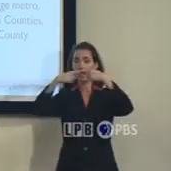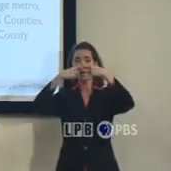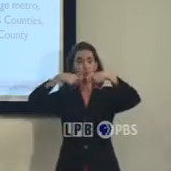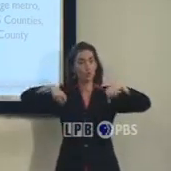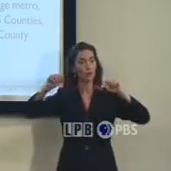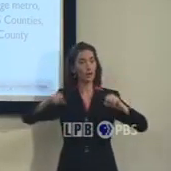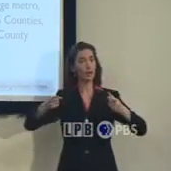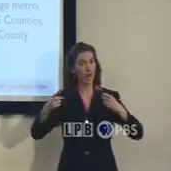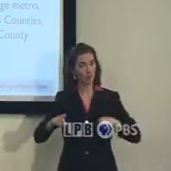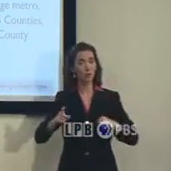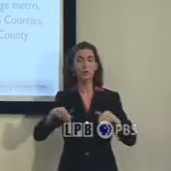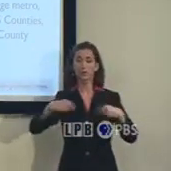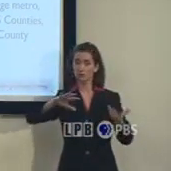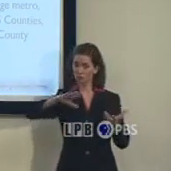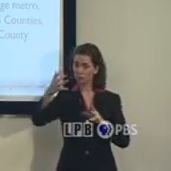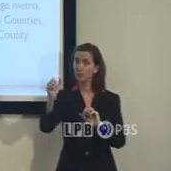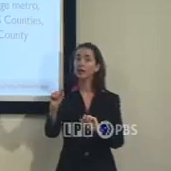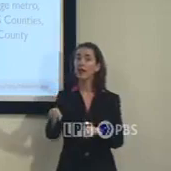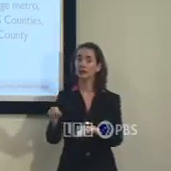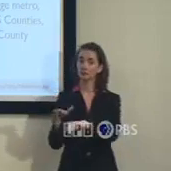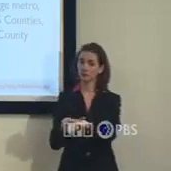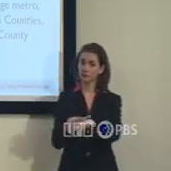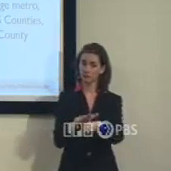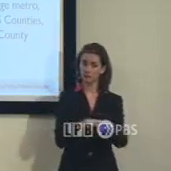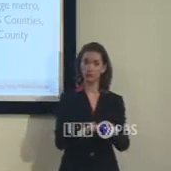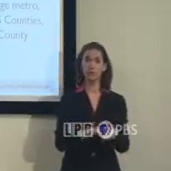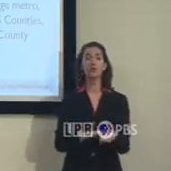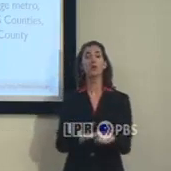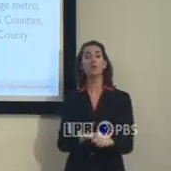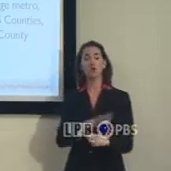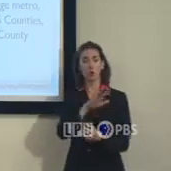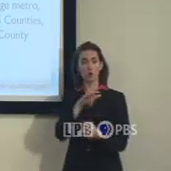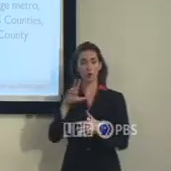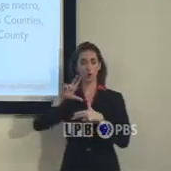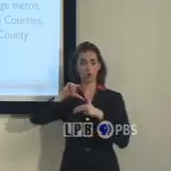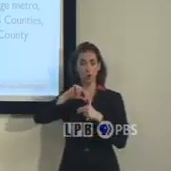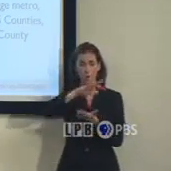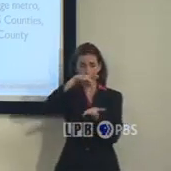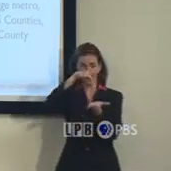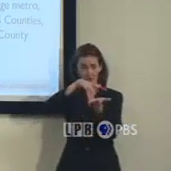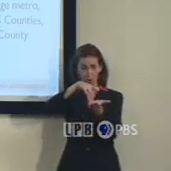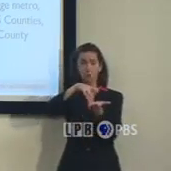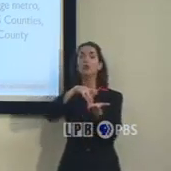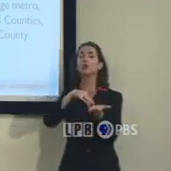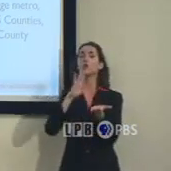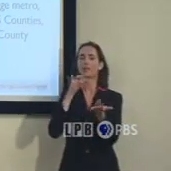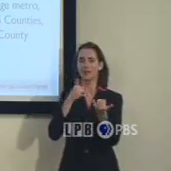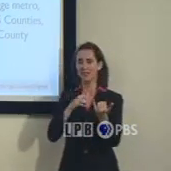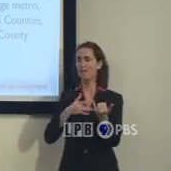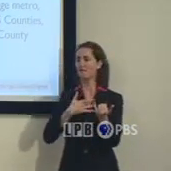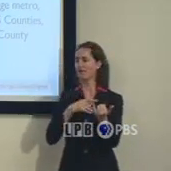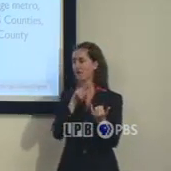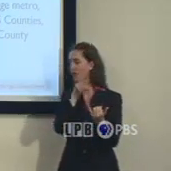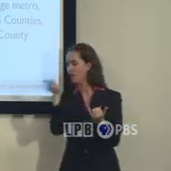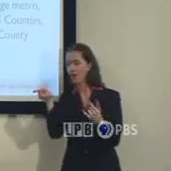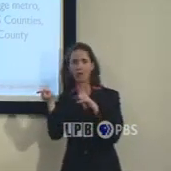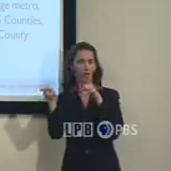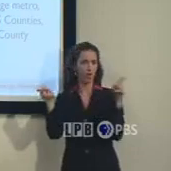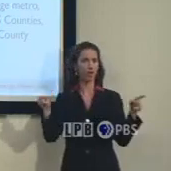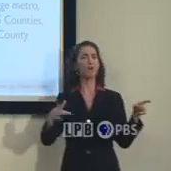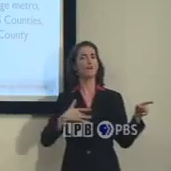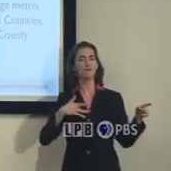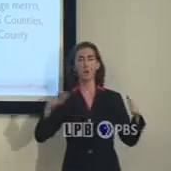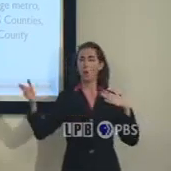these impacts are going to be seen wide-reaching away from the center of the storm. And so if you are in any of these areas listed there, you